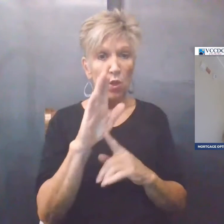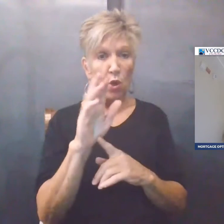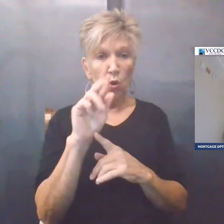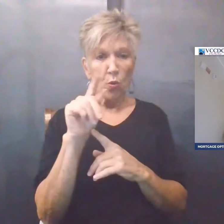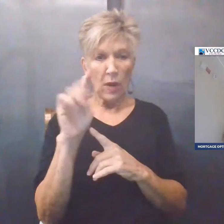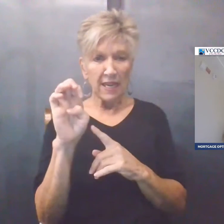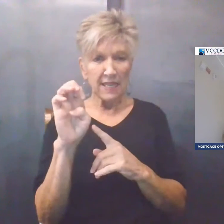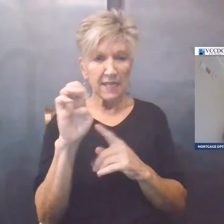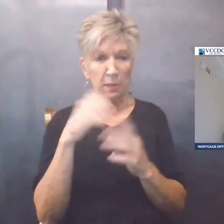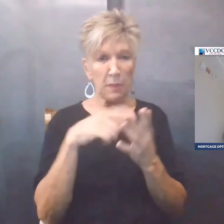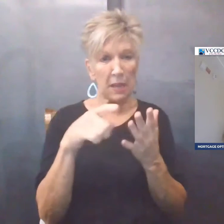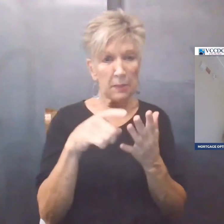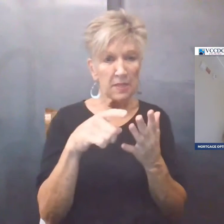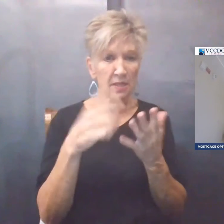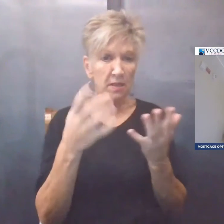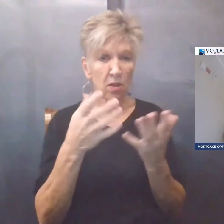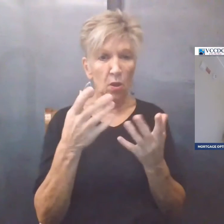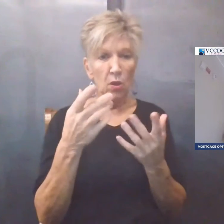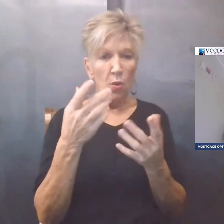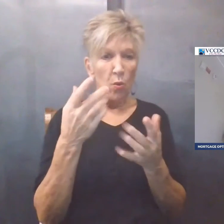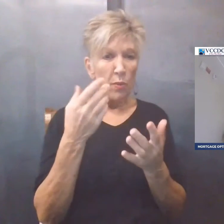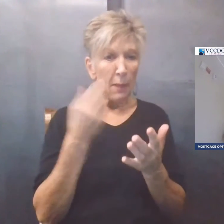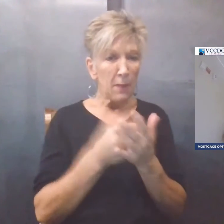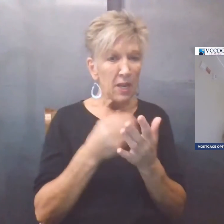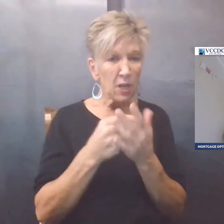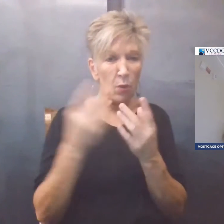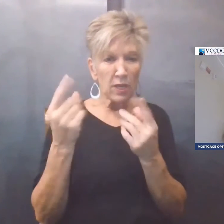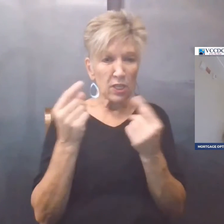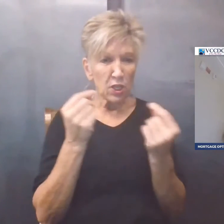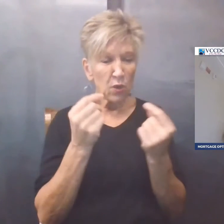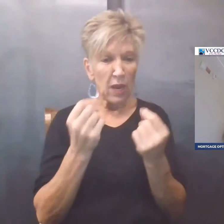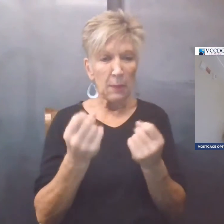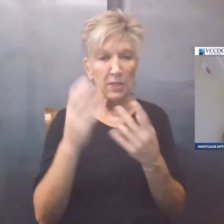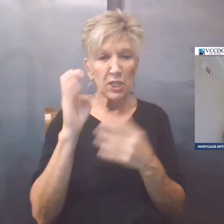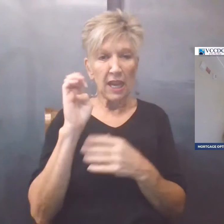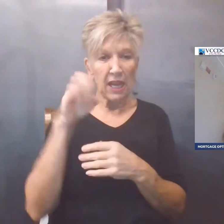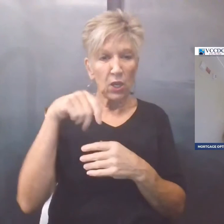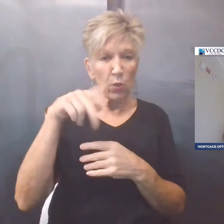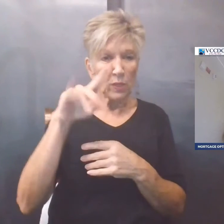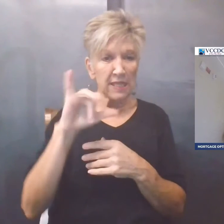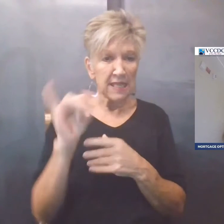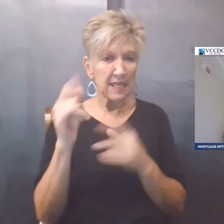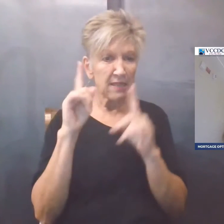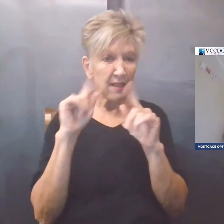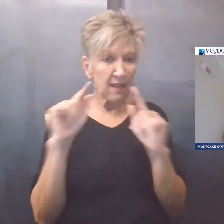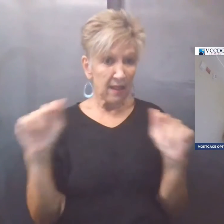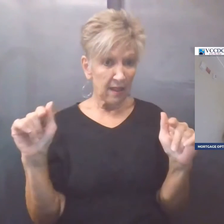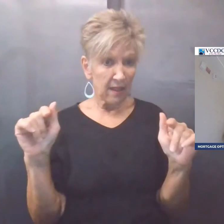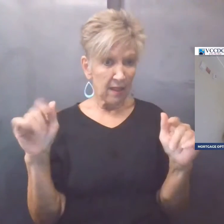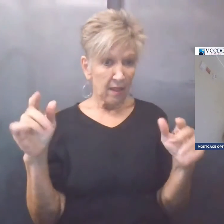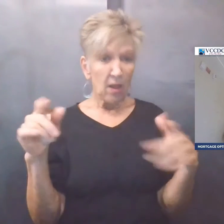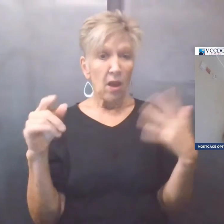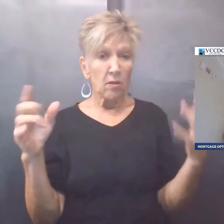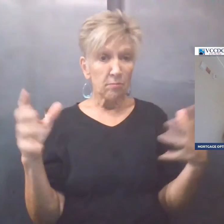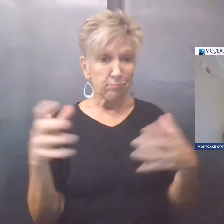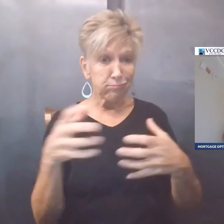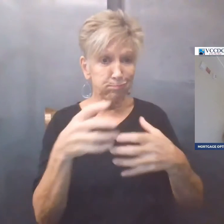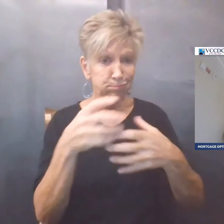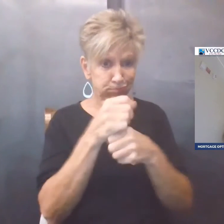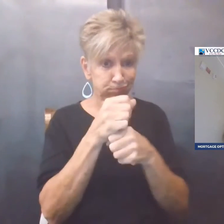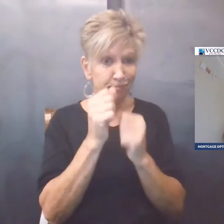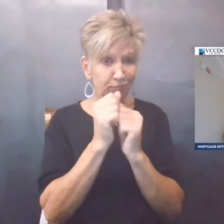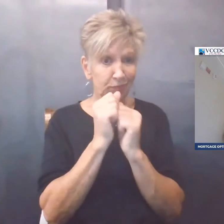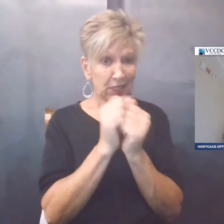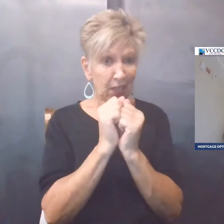like? What are you trying to do with that money? How much equity do you have in your home? So on and so forth. And when you combine all those things, I think you